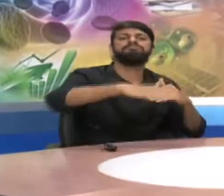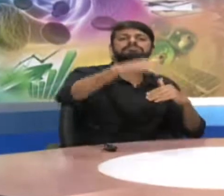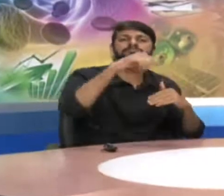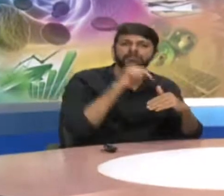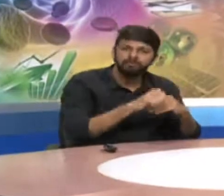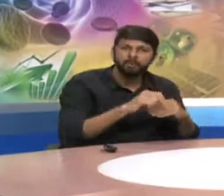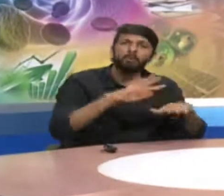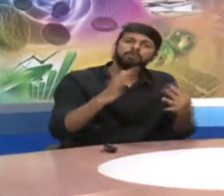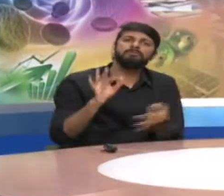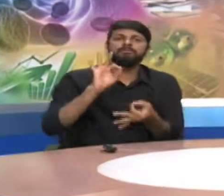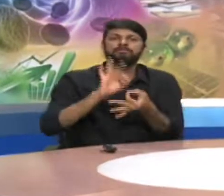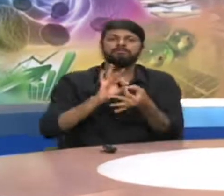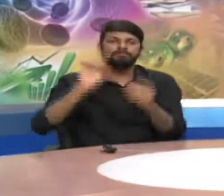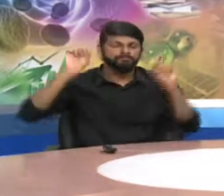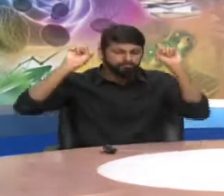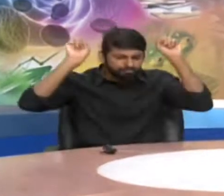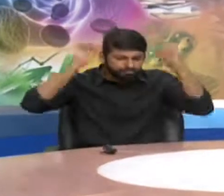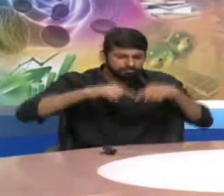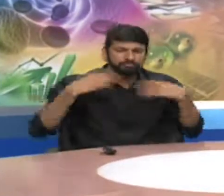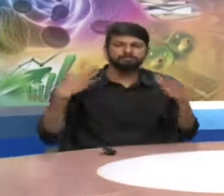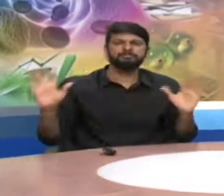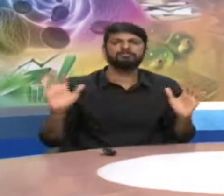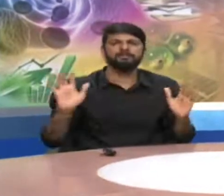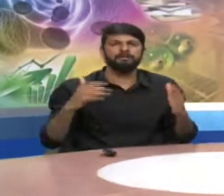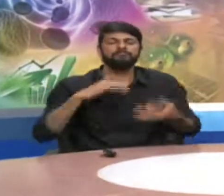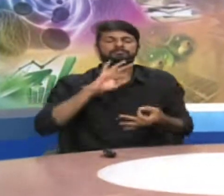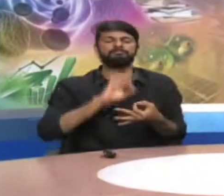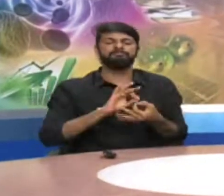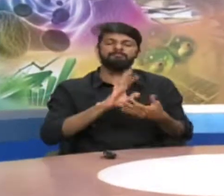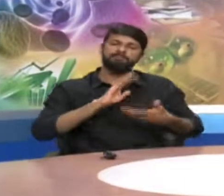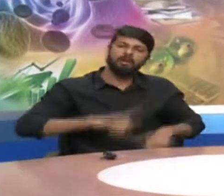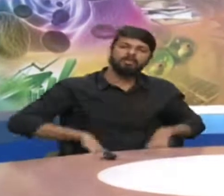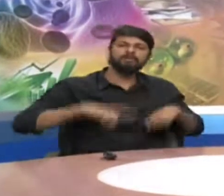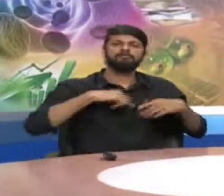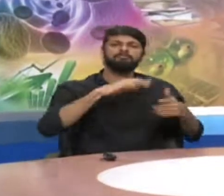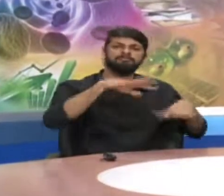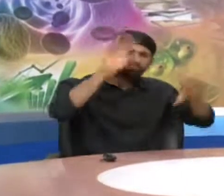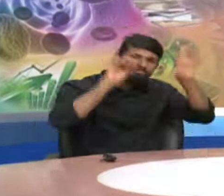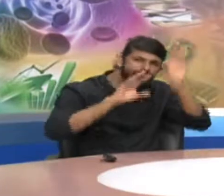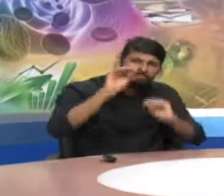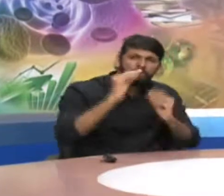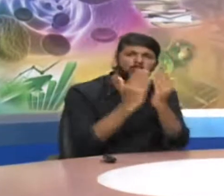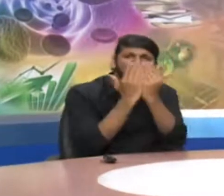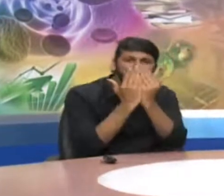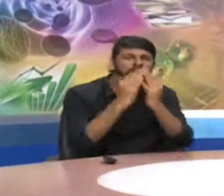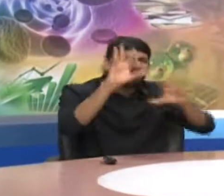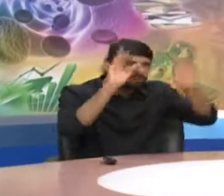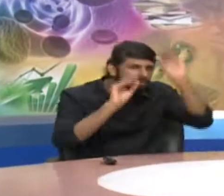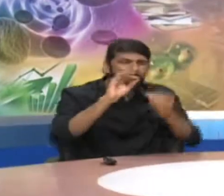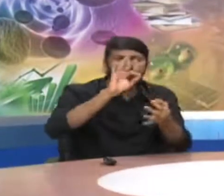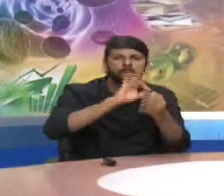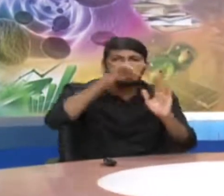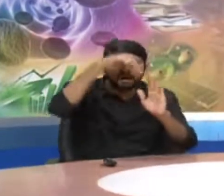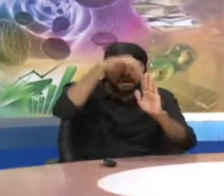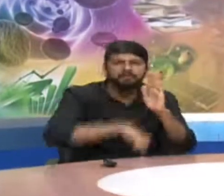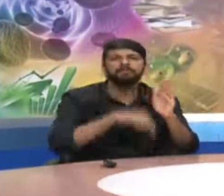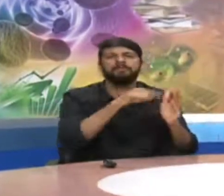They were studying timely, and their research works and their paintings related to them are there inside